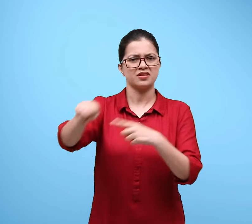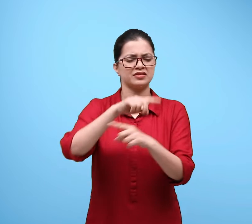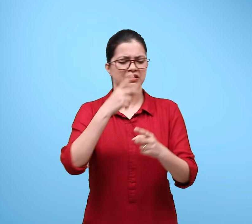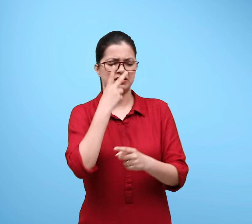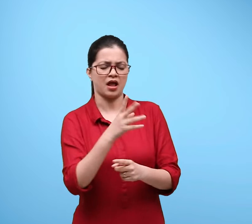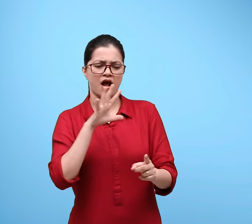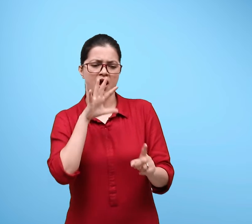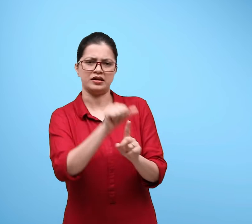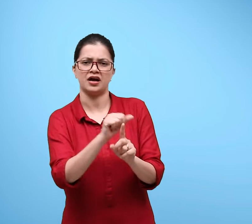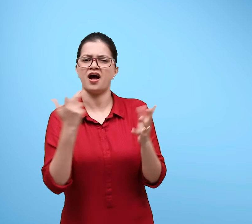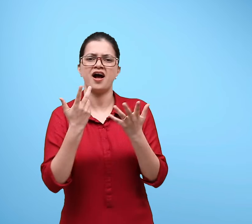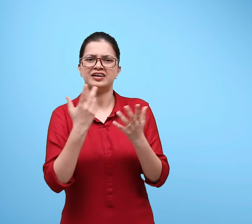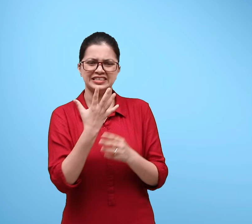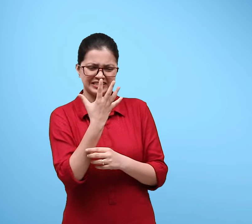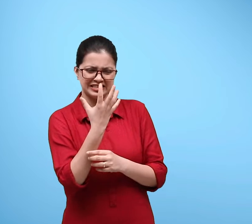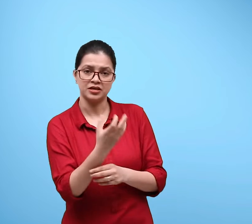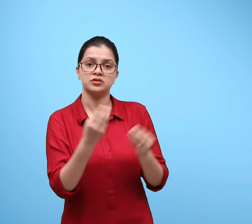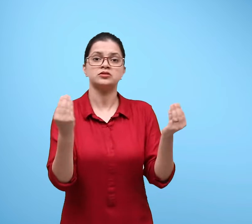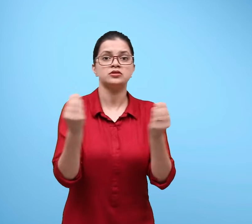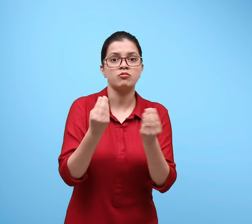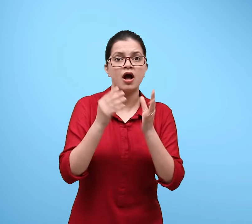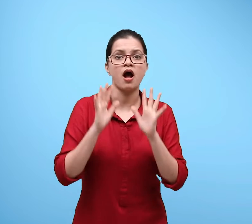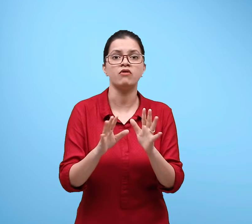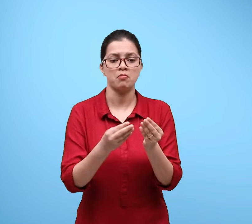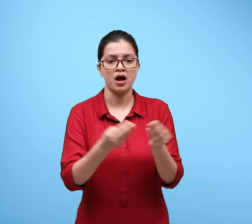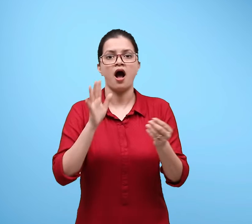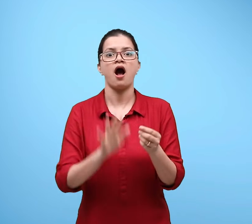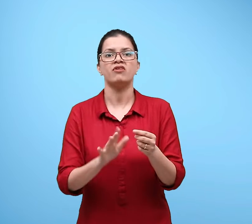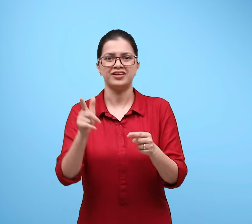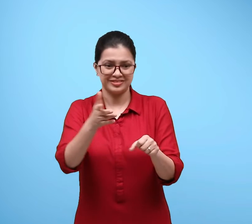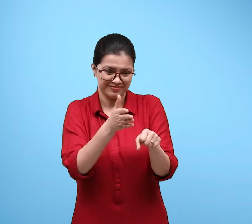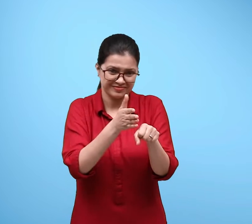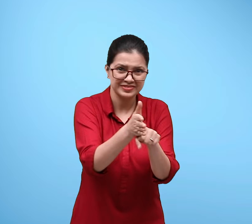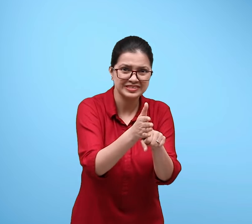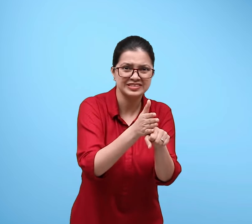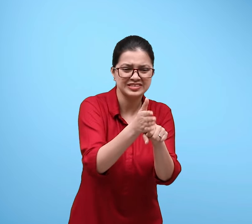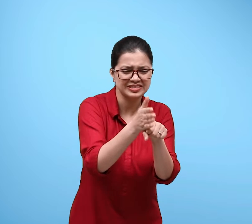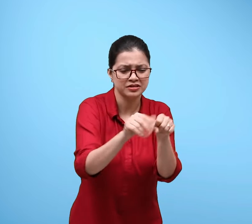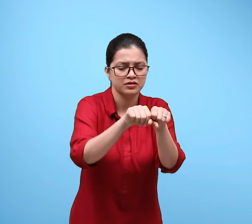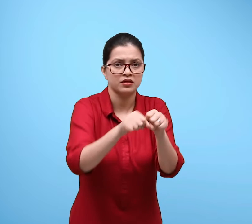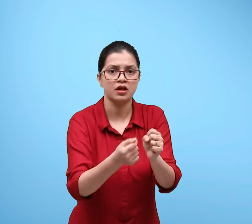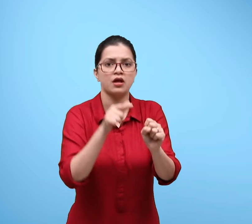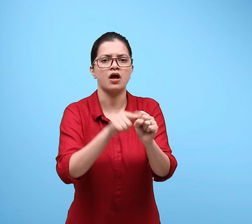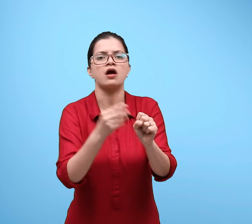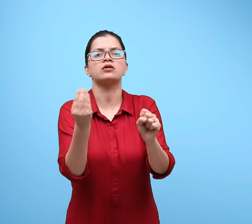We therefore notice the luster only on their freshly cut surface.